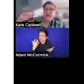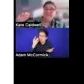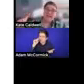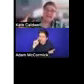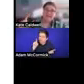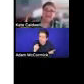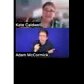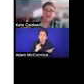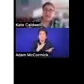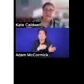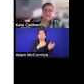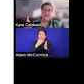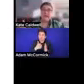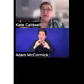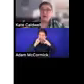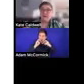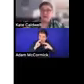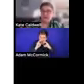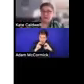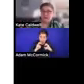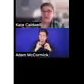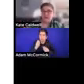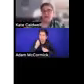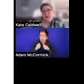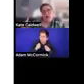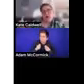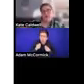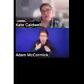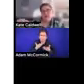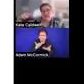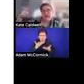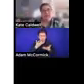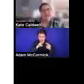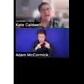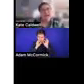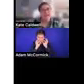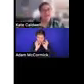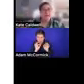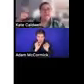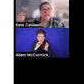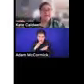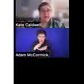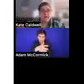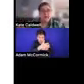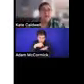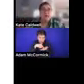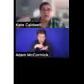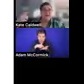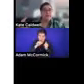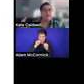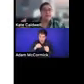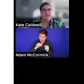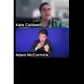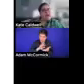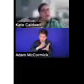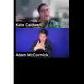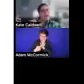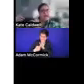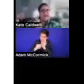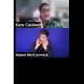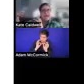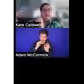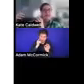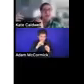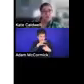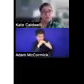intersectional analysis, because that's not always a given, but also in how that data is going to be disaggregated or disseminated, how that